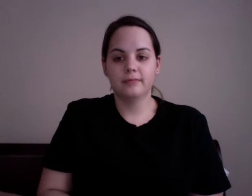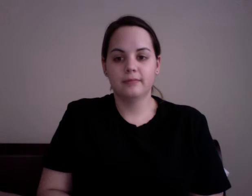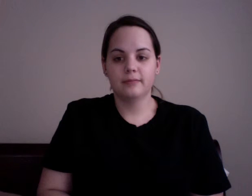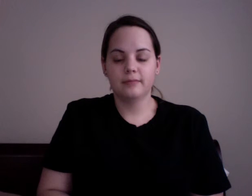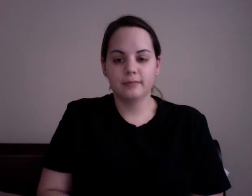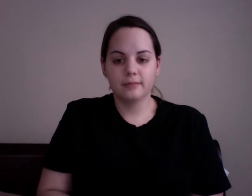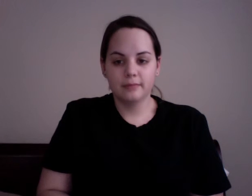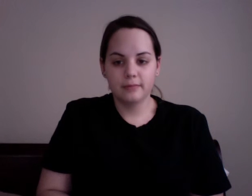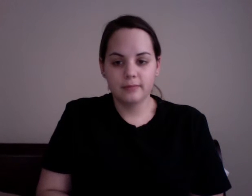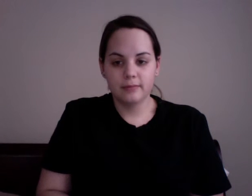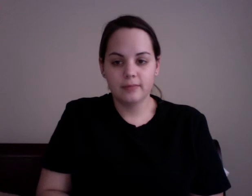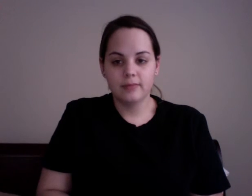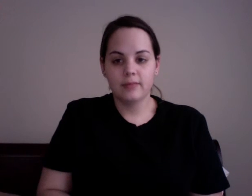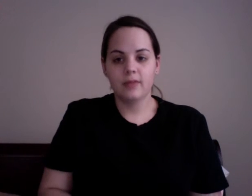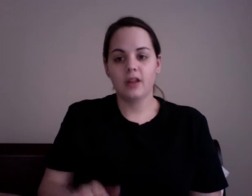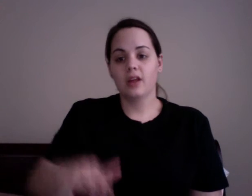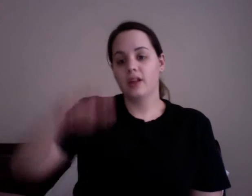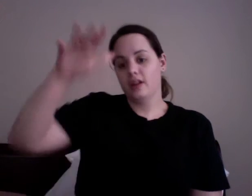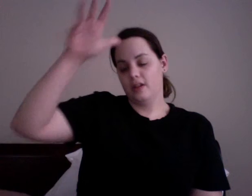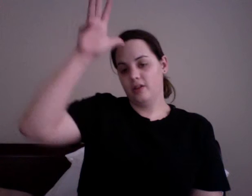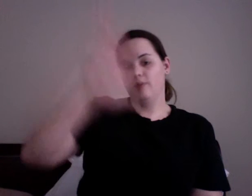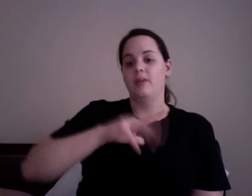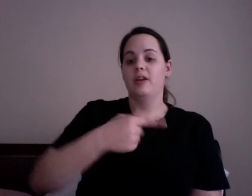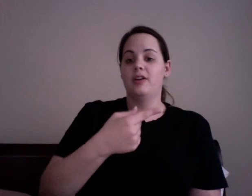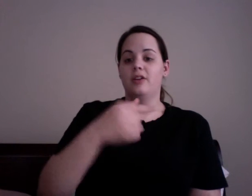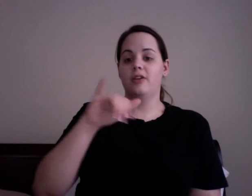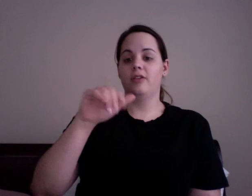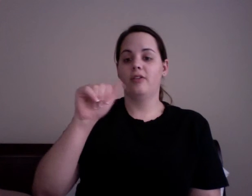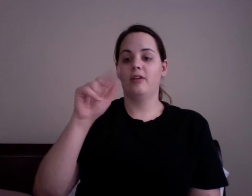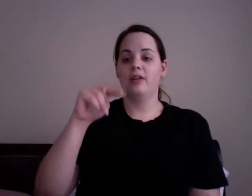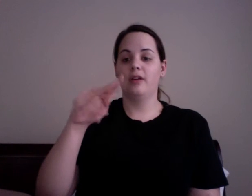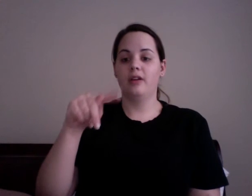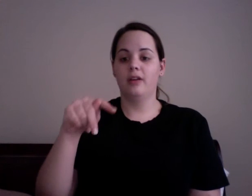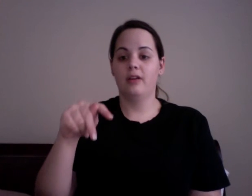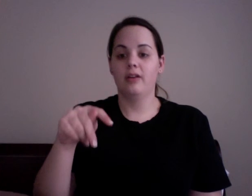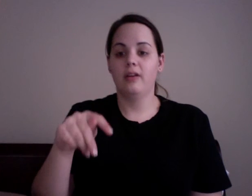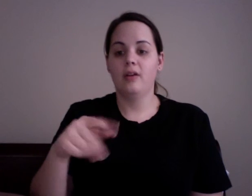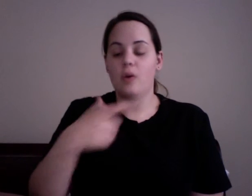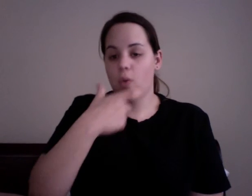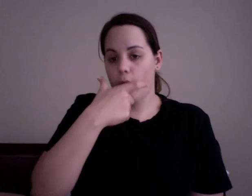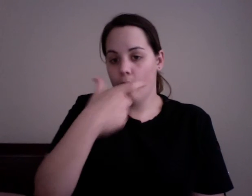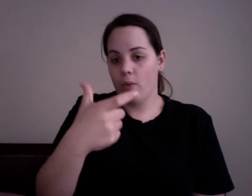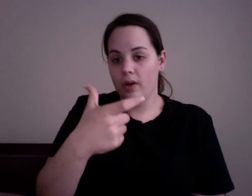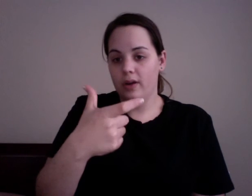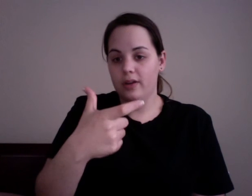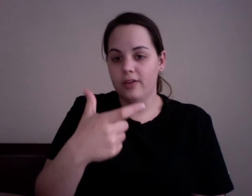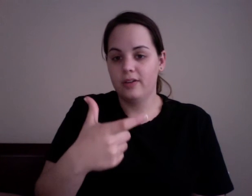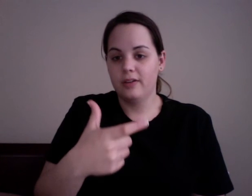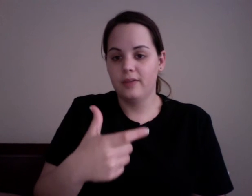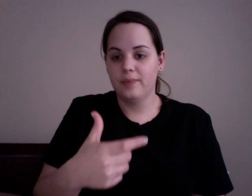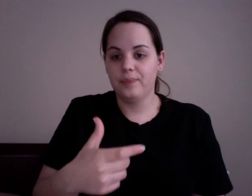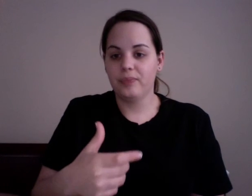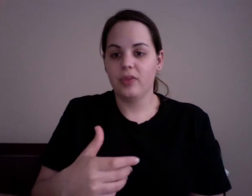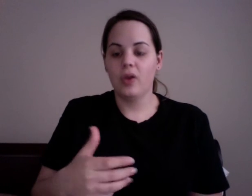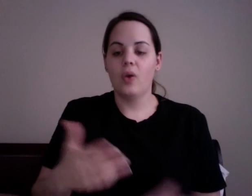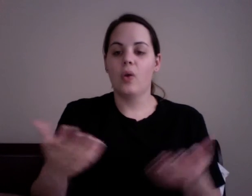The giant washed that he could. Which word do you think might have been? Yeah, let's look